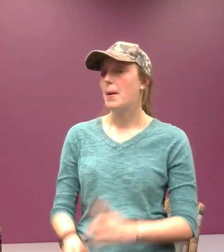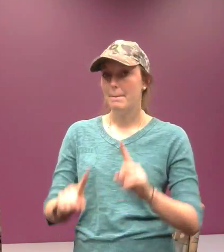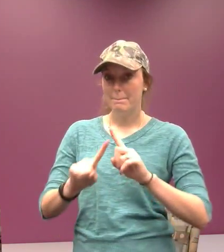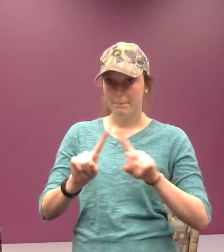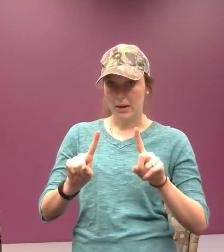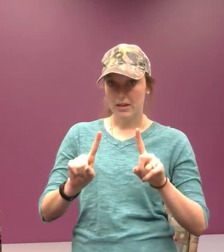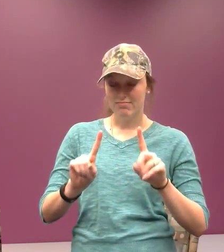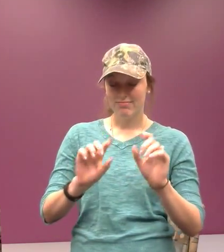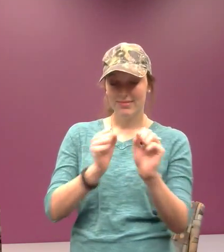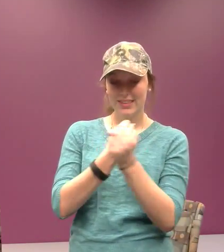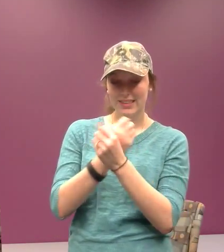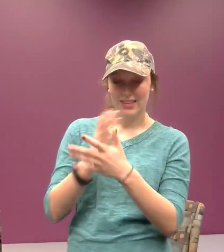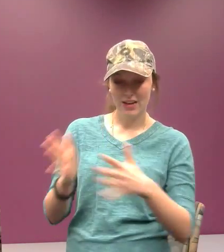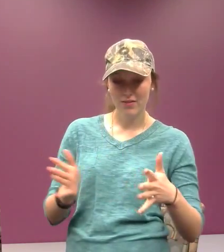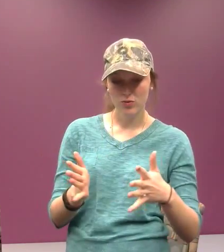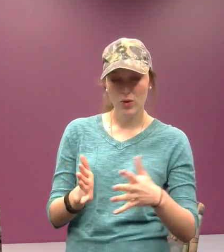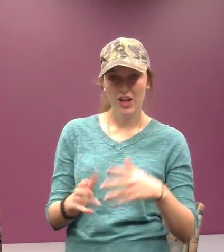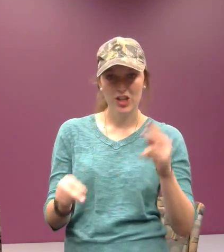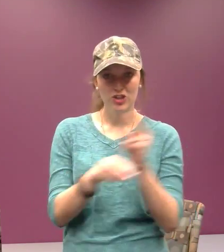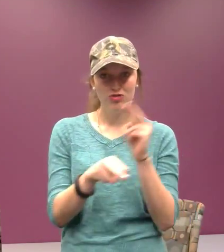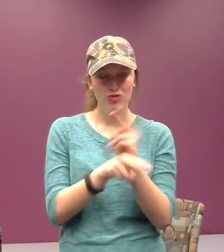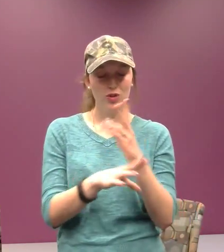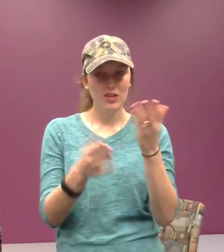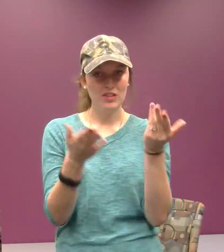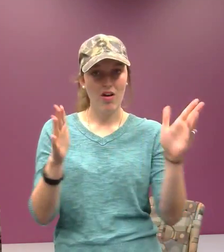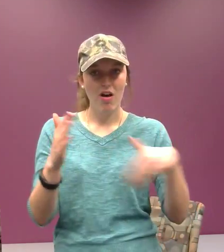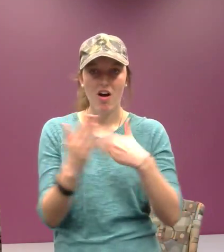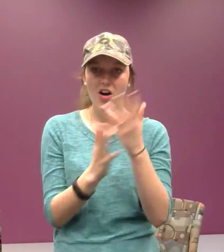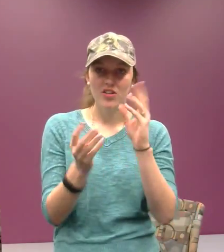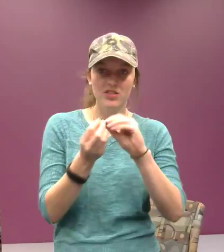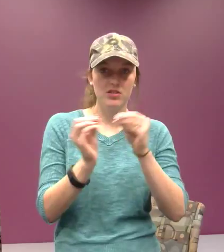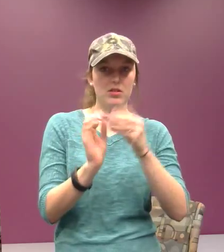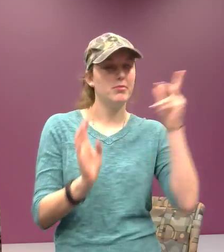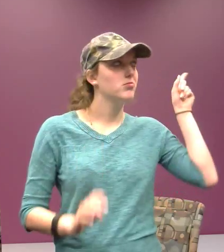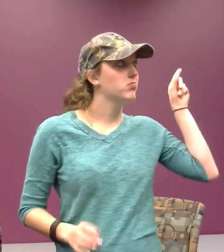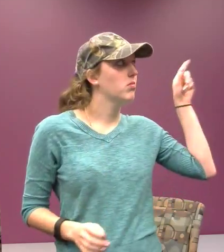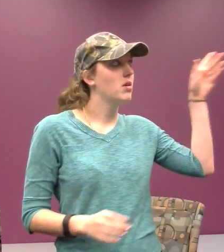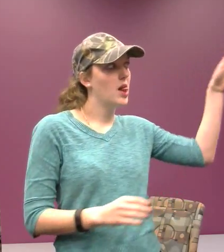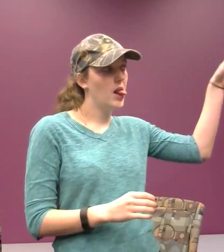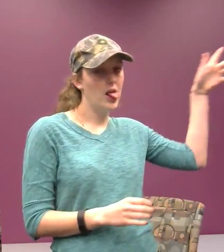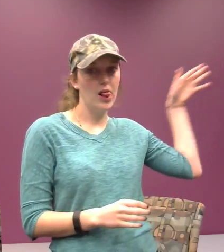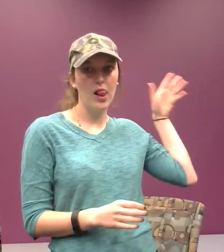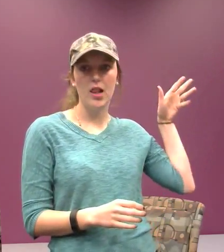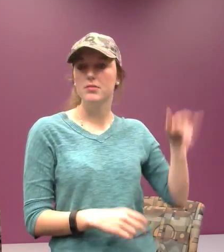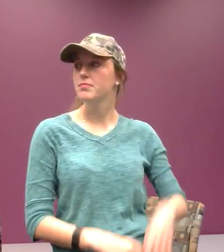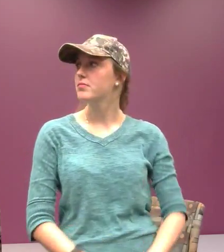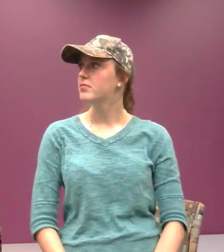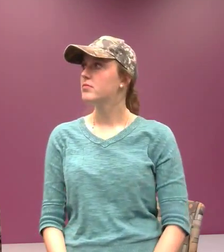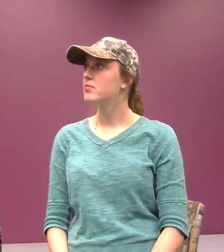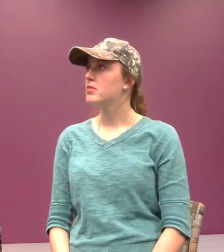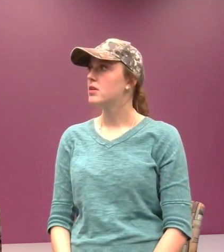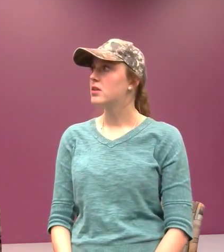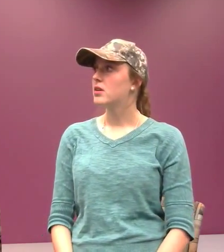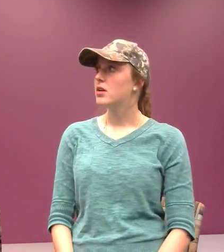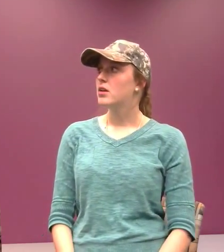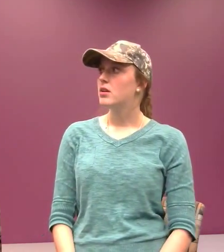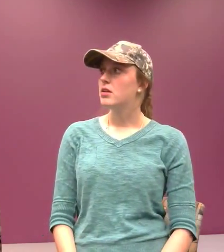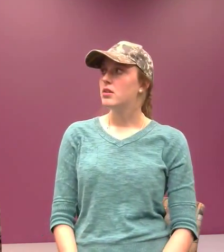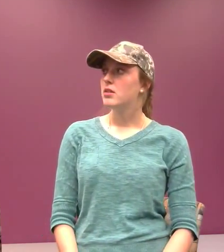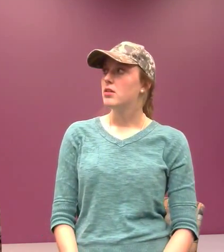prime factorization. But hopefully you should be able to take a look and see how you can write it. So now let's go over to this other problem there for a